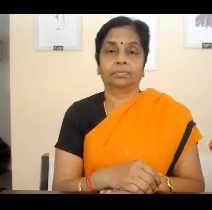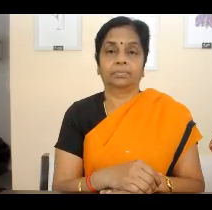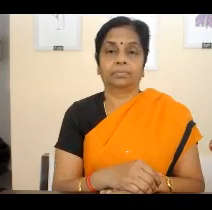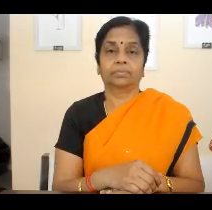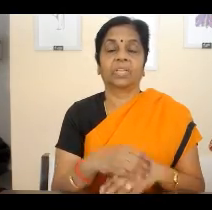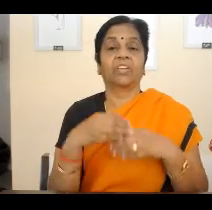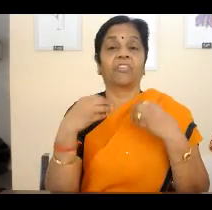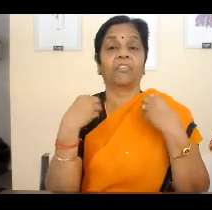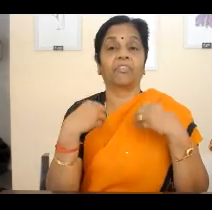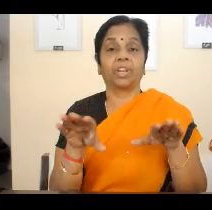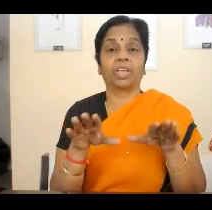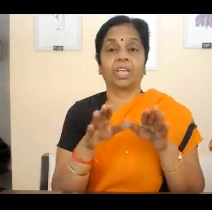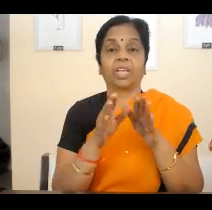Free preschool education